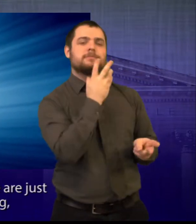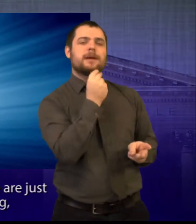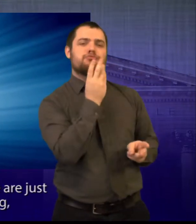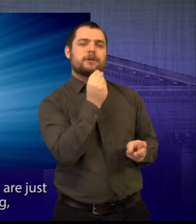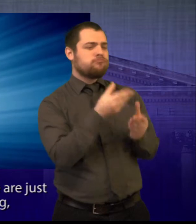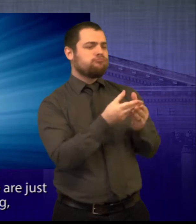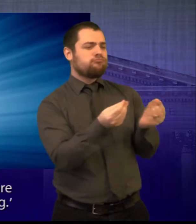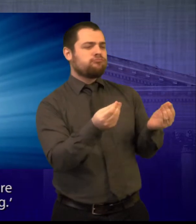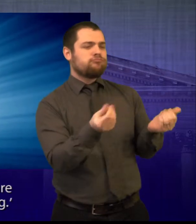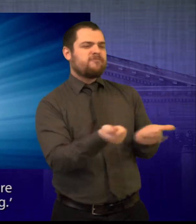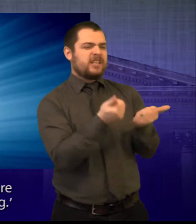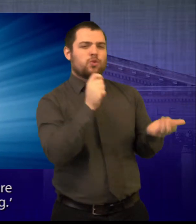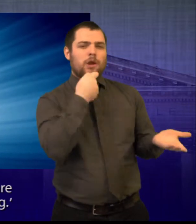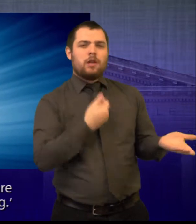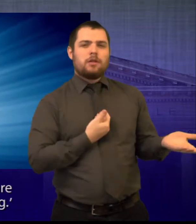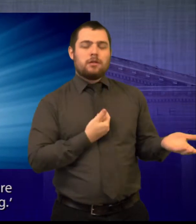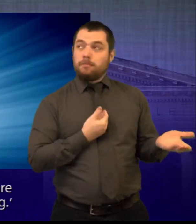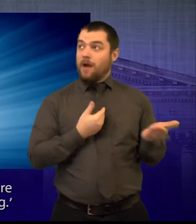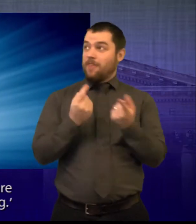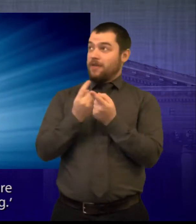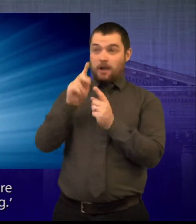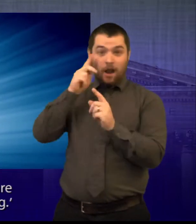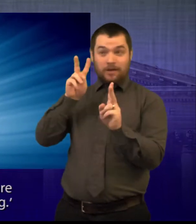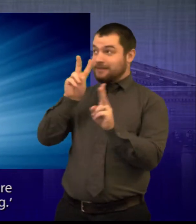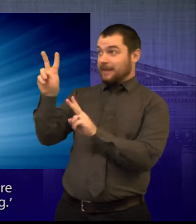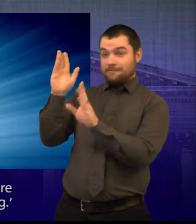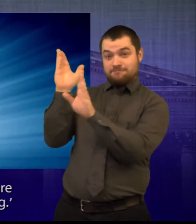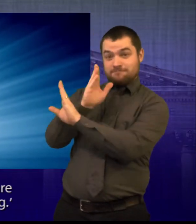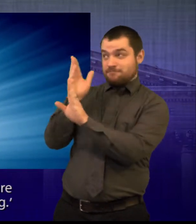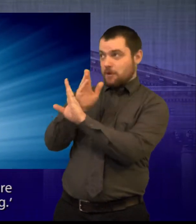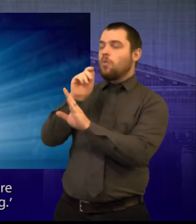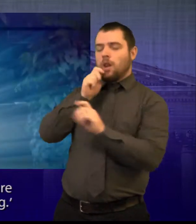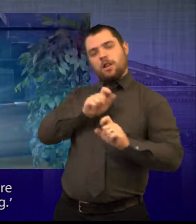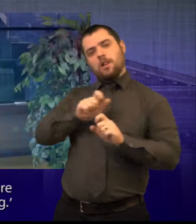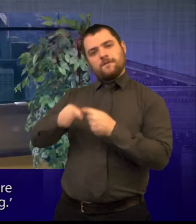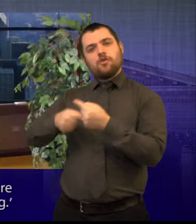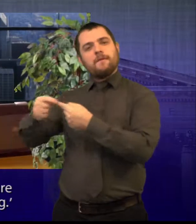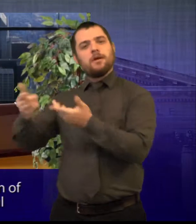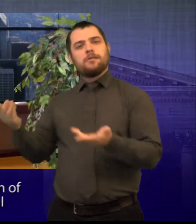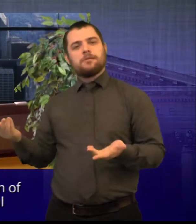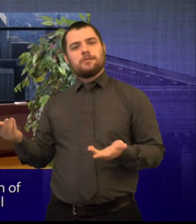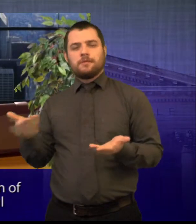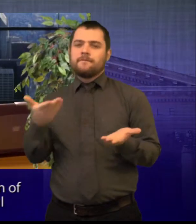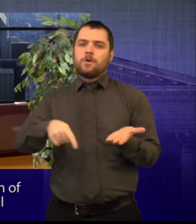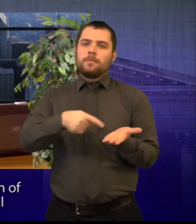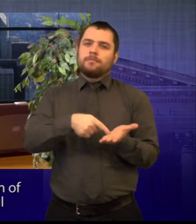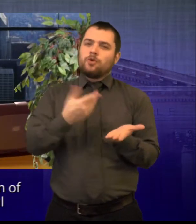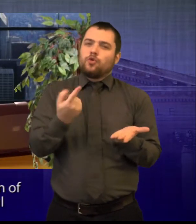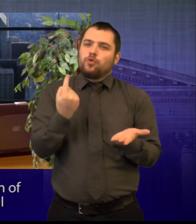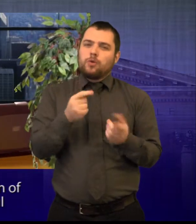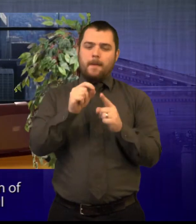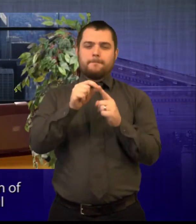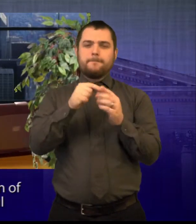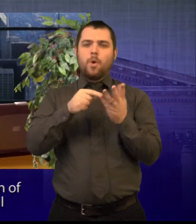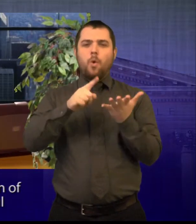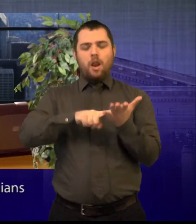and passing, but the things which are invisible are everlasting." This comes from the pen of the great